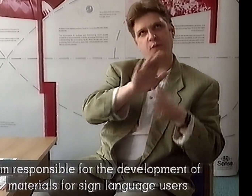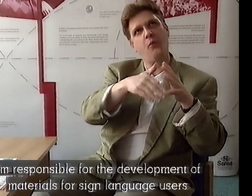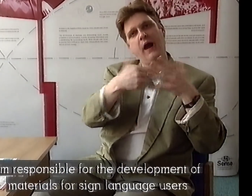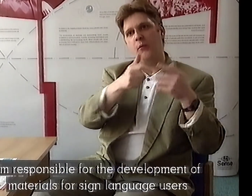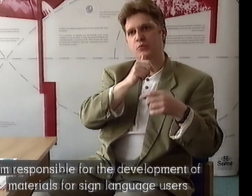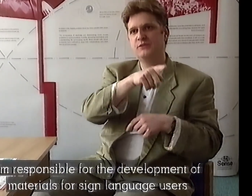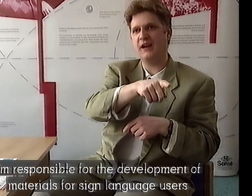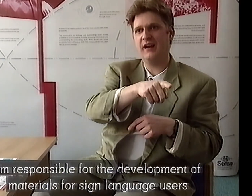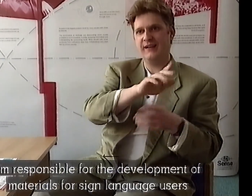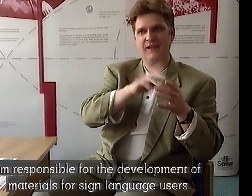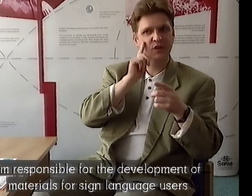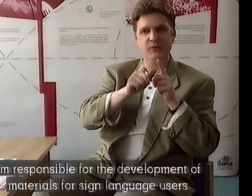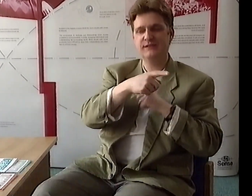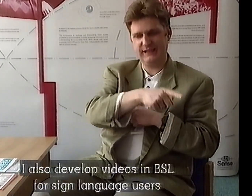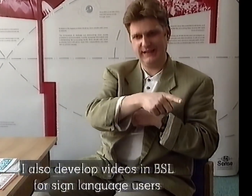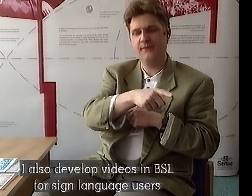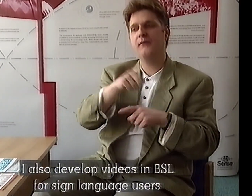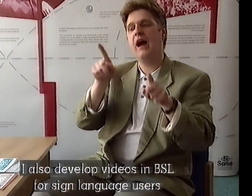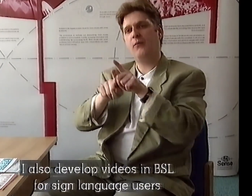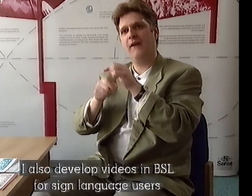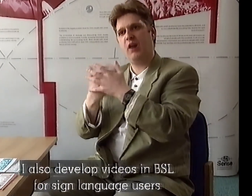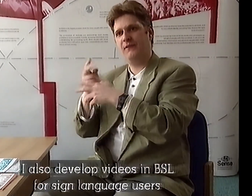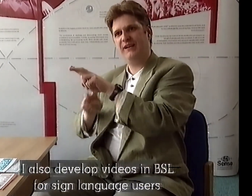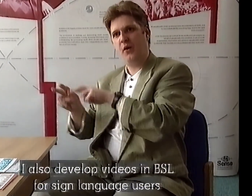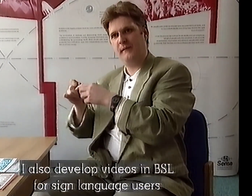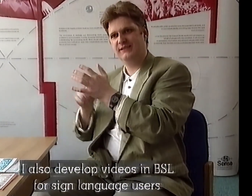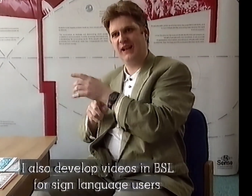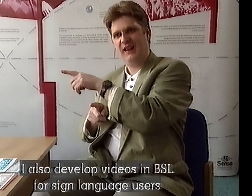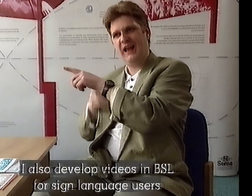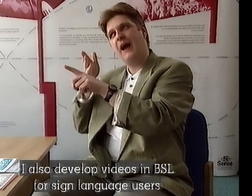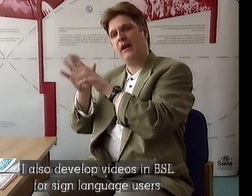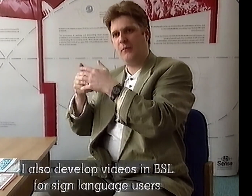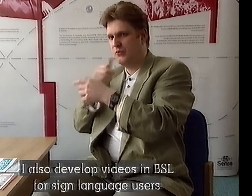language users in the deaf community, and I also develop videos in BSL aimed at those sign language users.